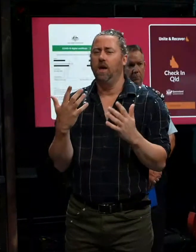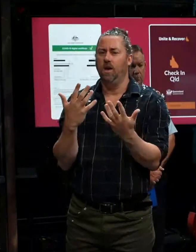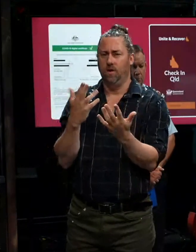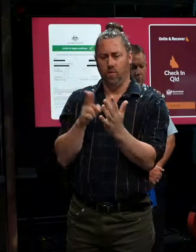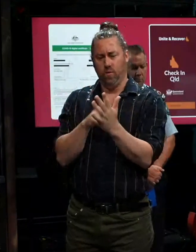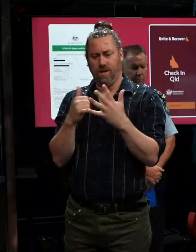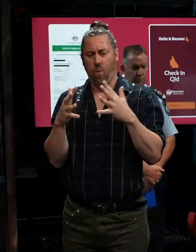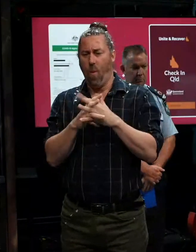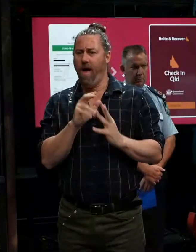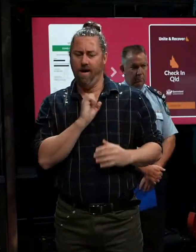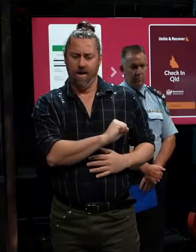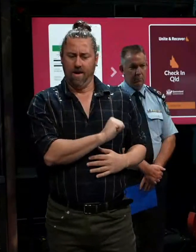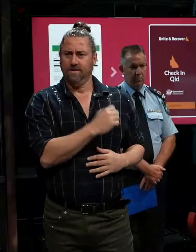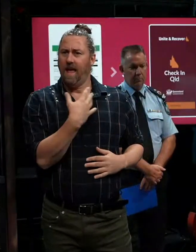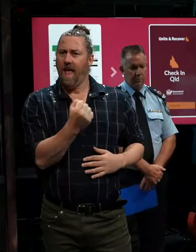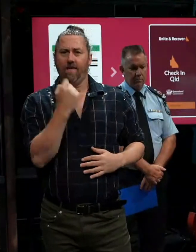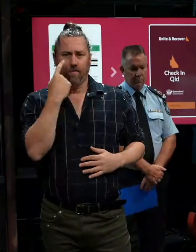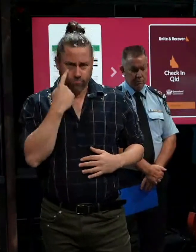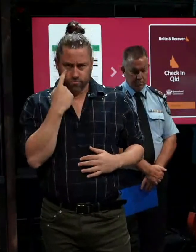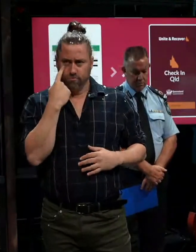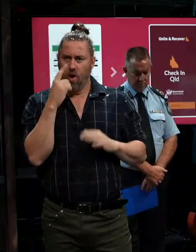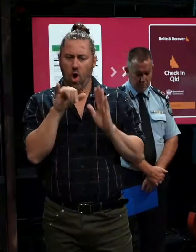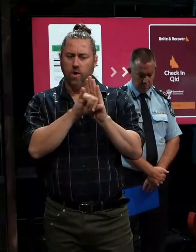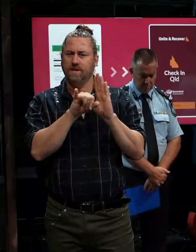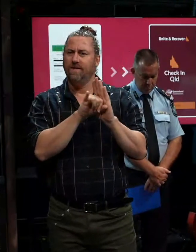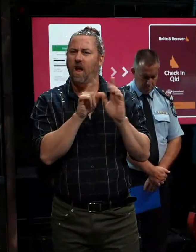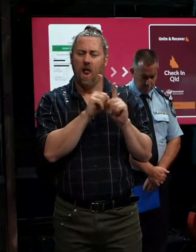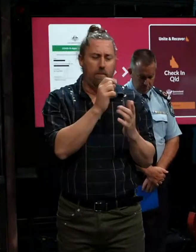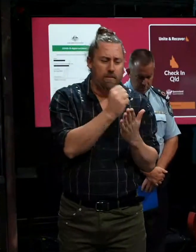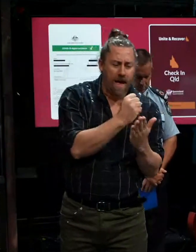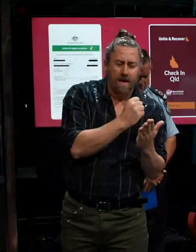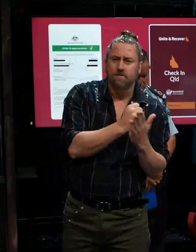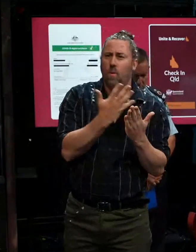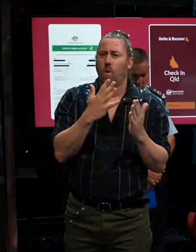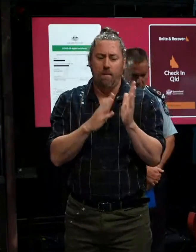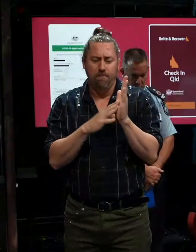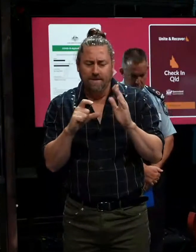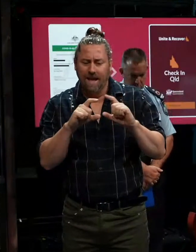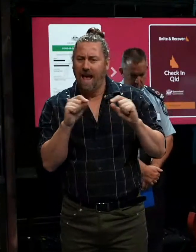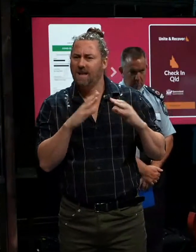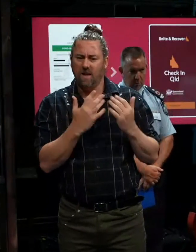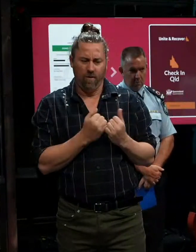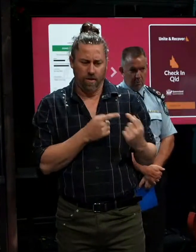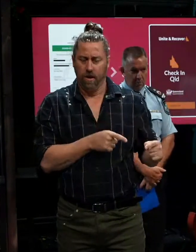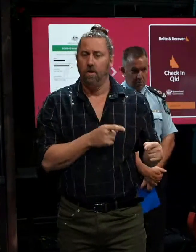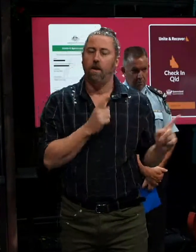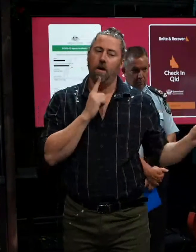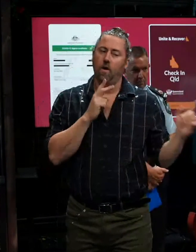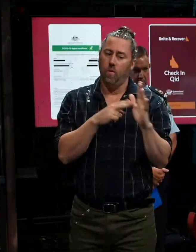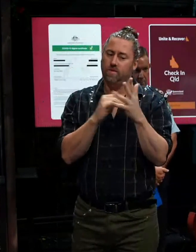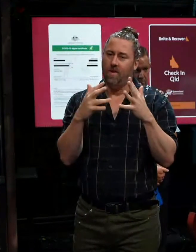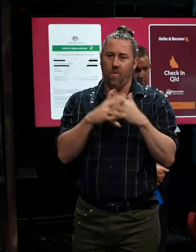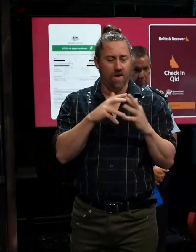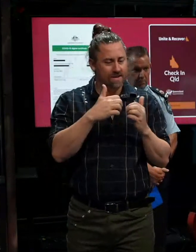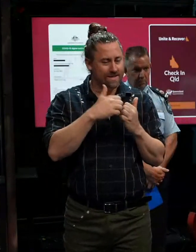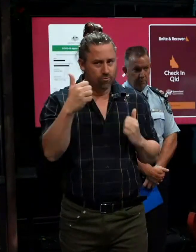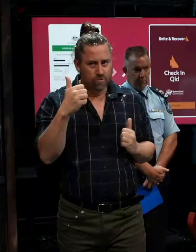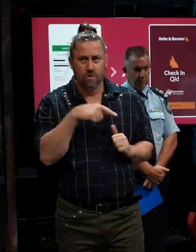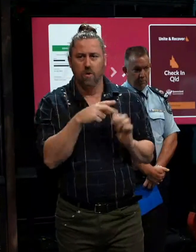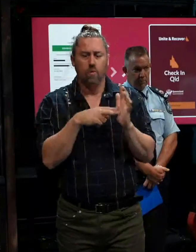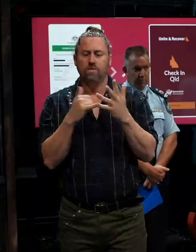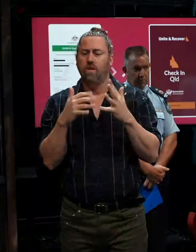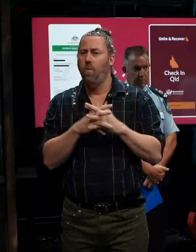be 2... So just keeping in mind that the New South Wales system is one that stands alone in that they have